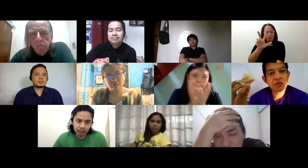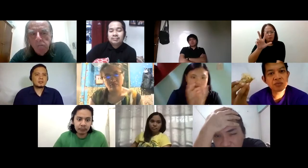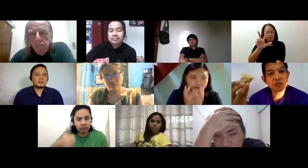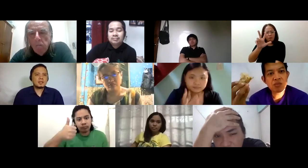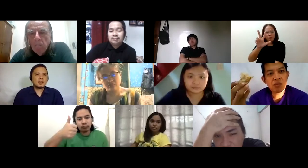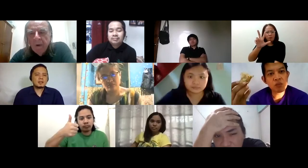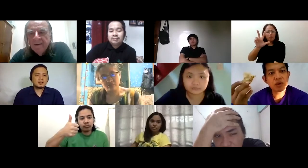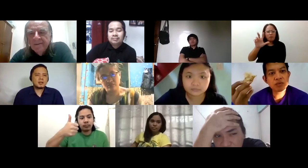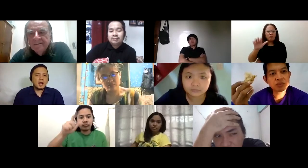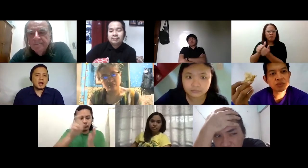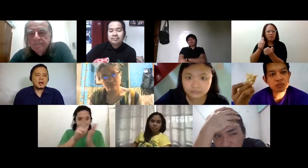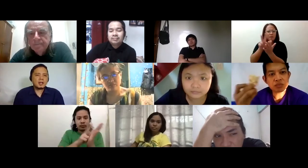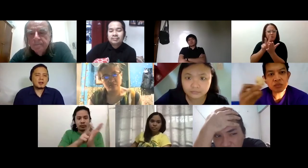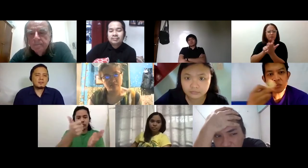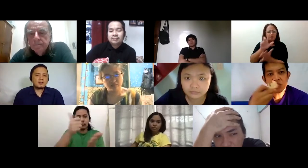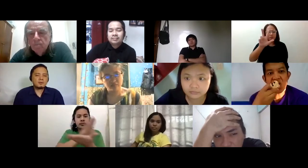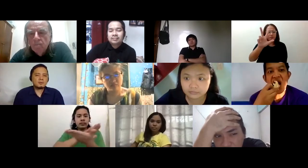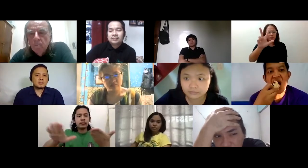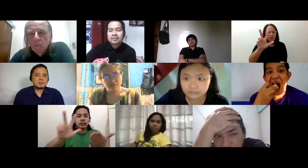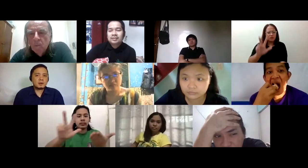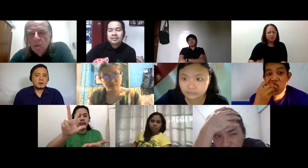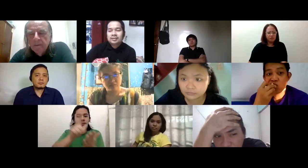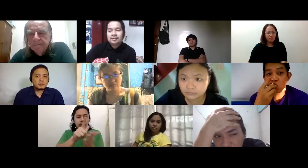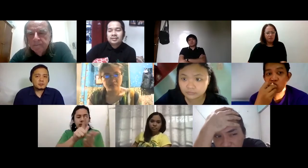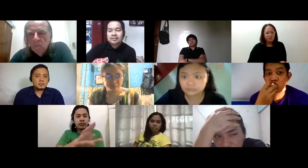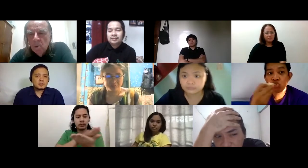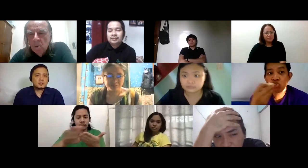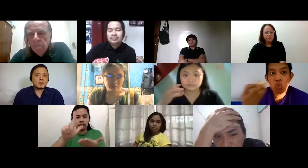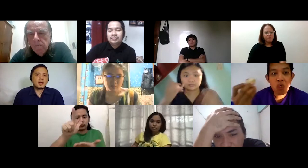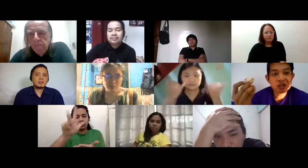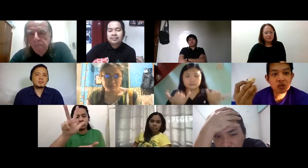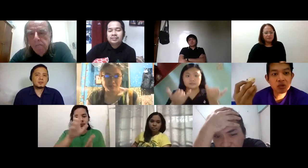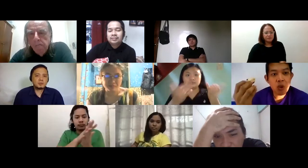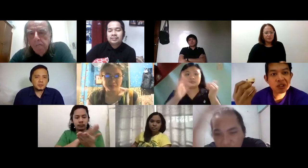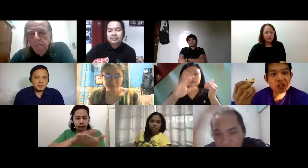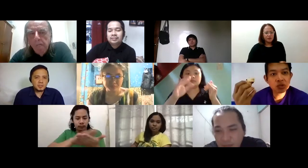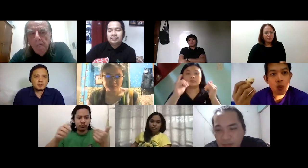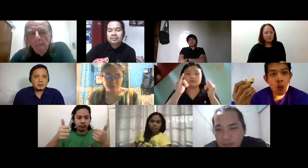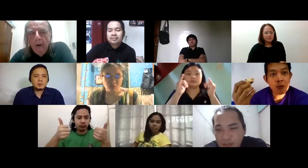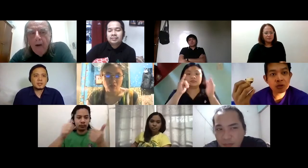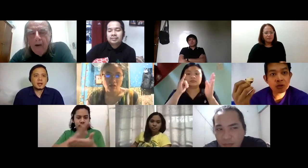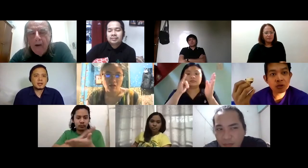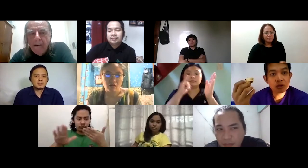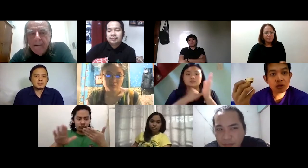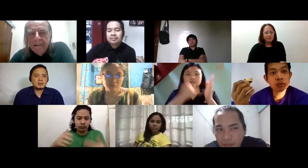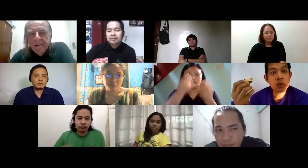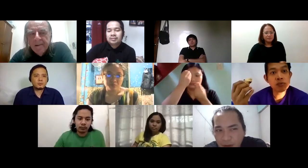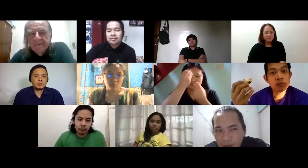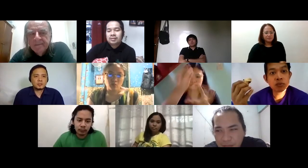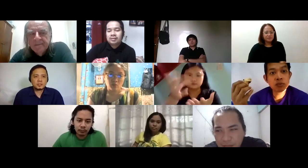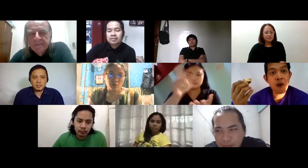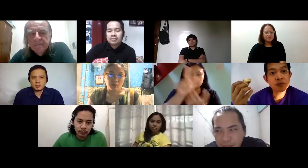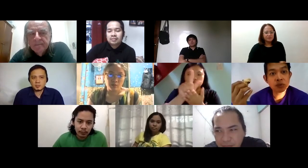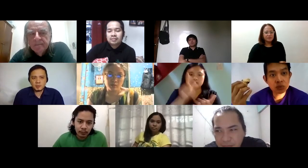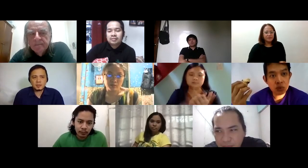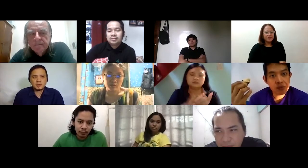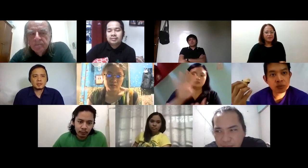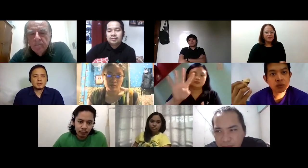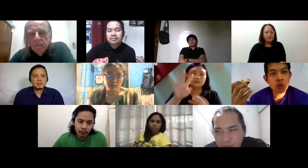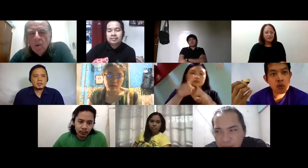Yeah, a lot of it was about fruits. So we had to go to the deaf community and ask them what their signs were. Okay.